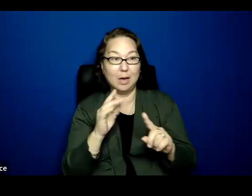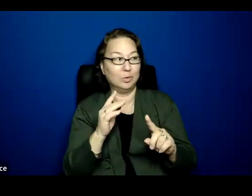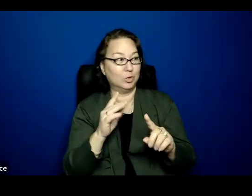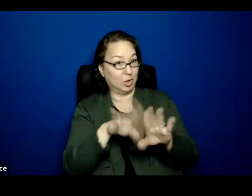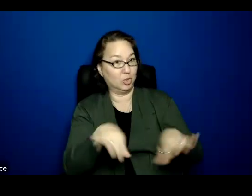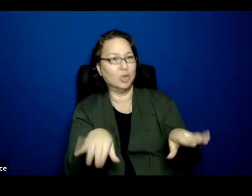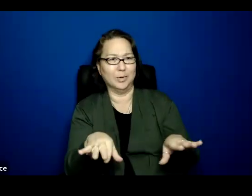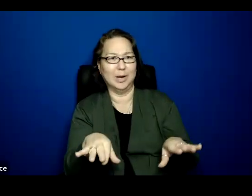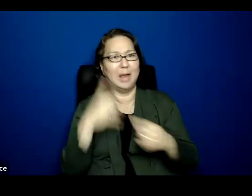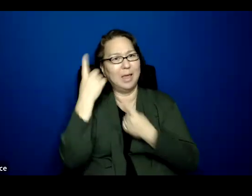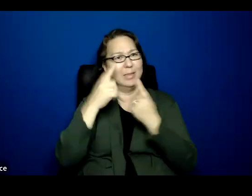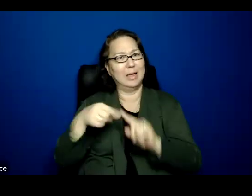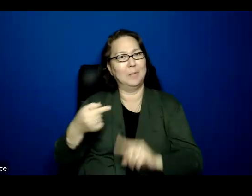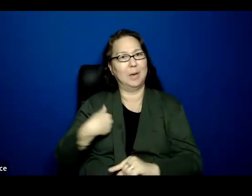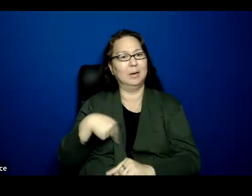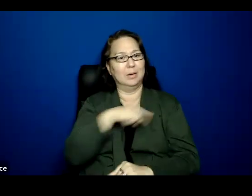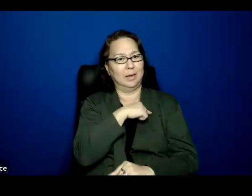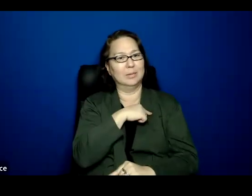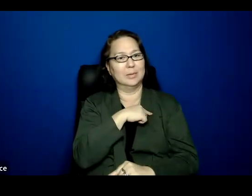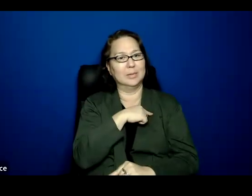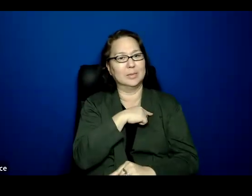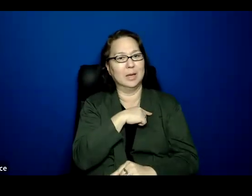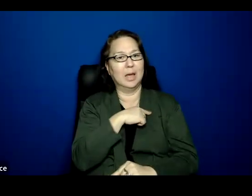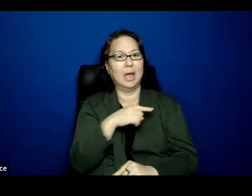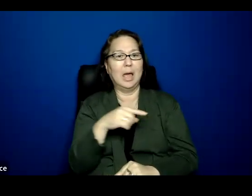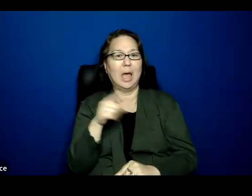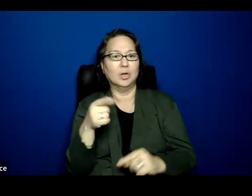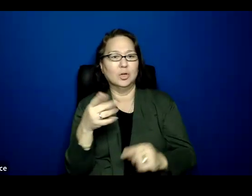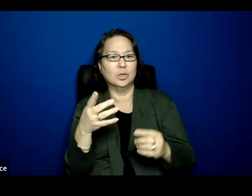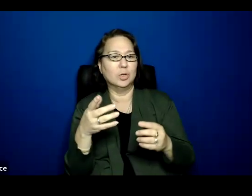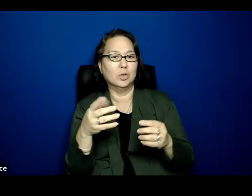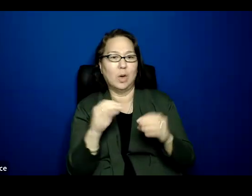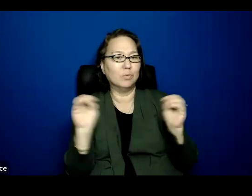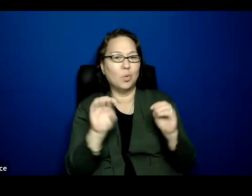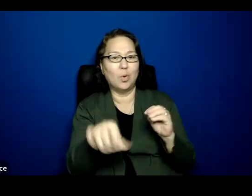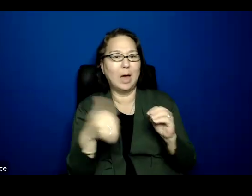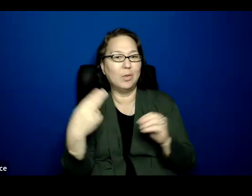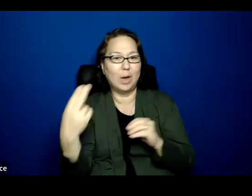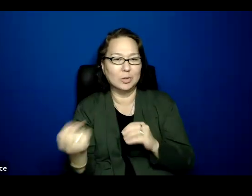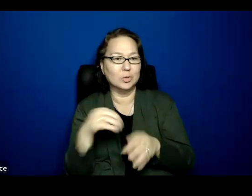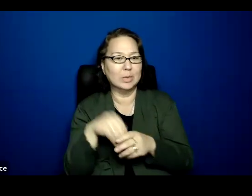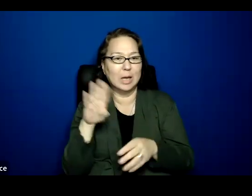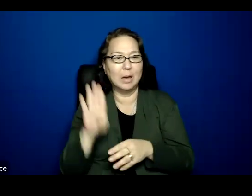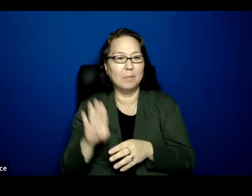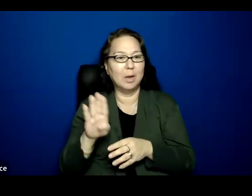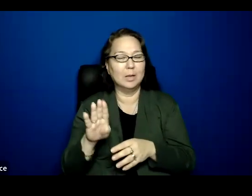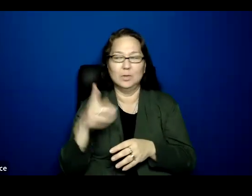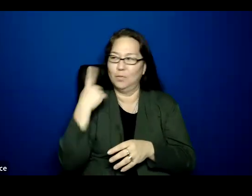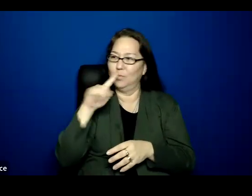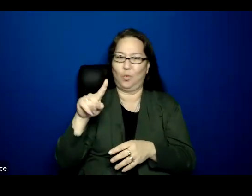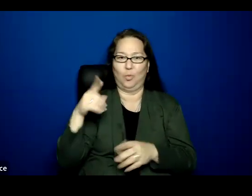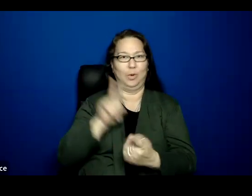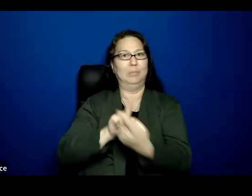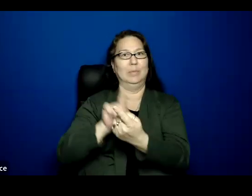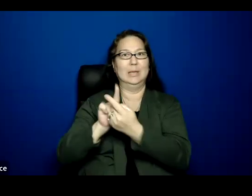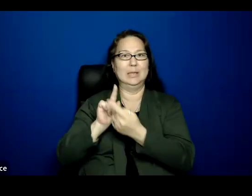high school in Boston, and now you want to close it down, which is life-changing, but can also border on ableism and discrimination. You can't say